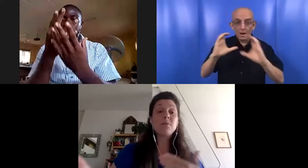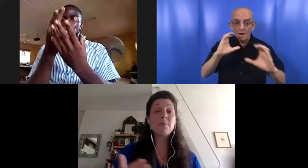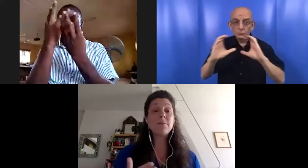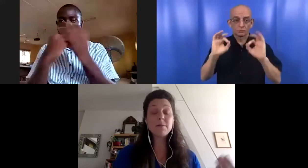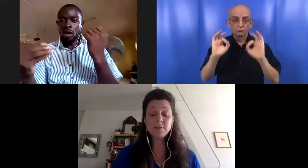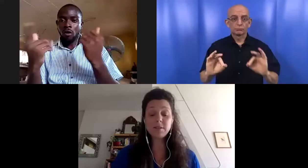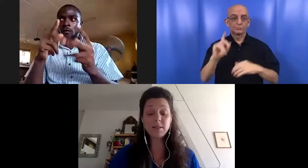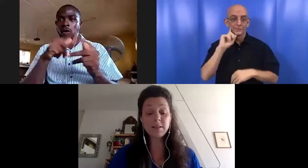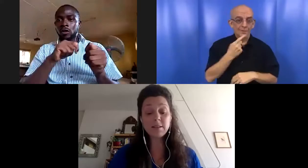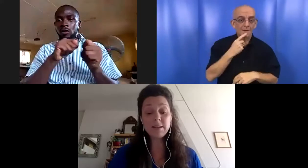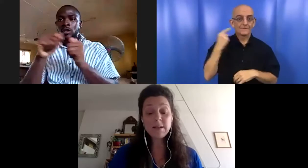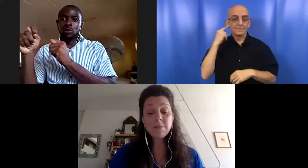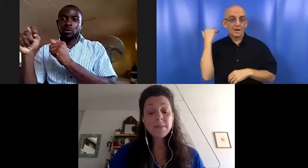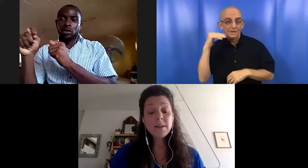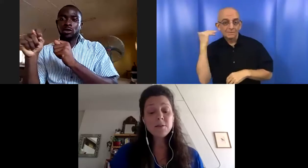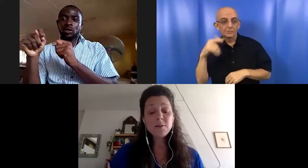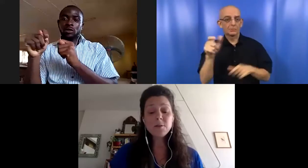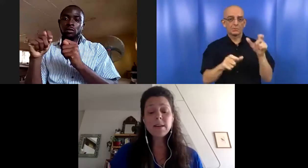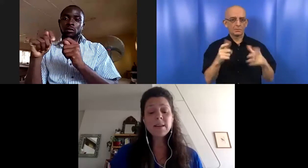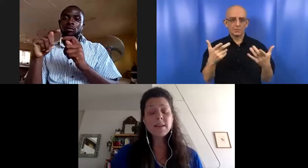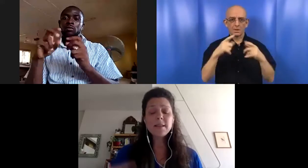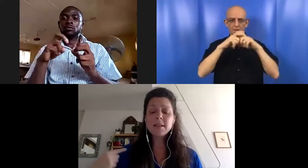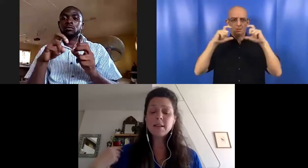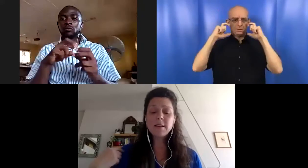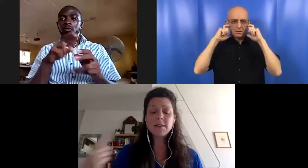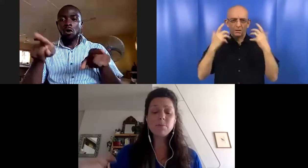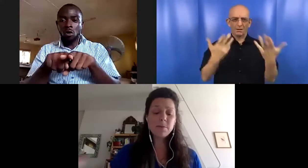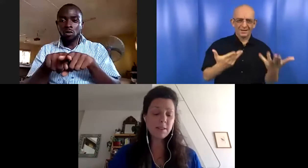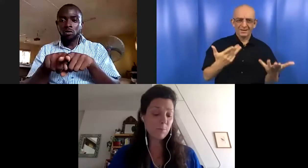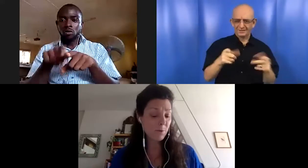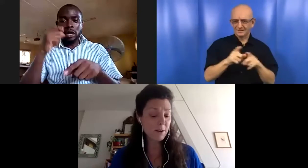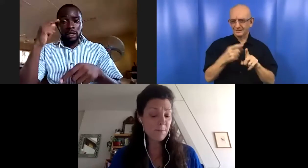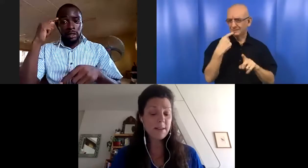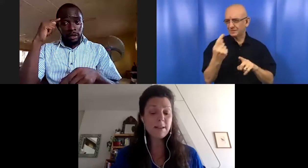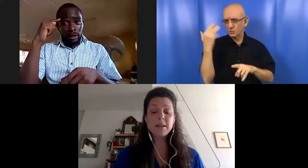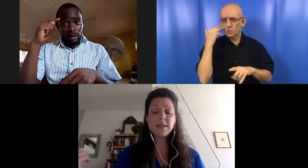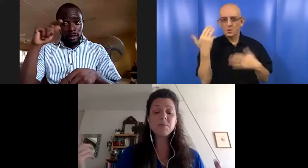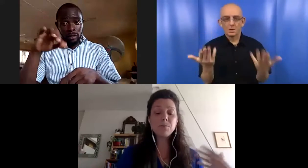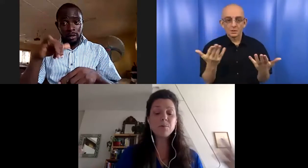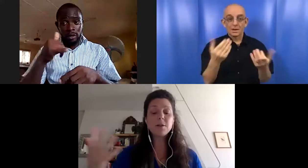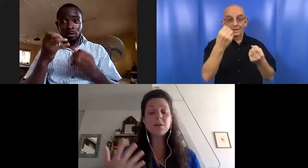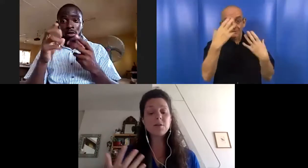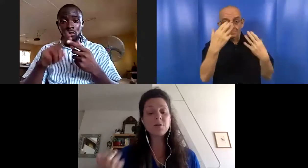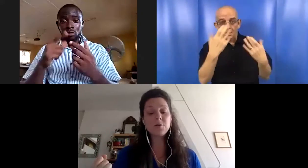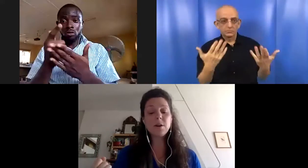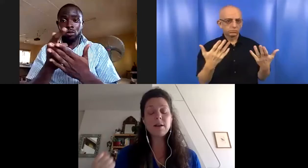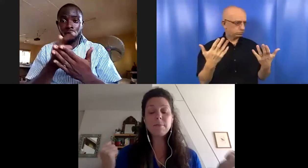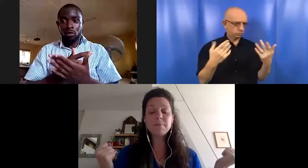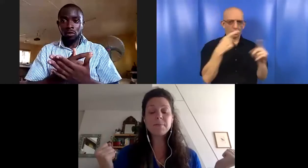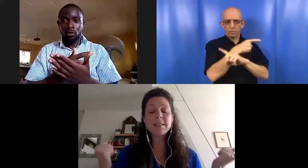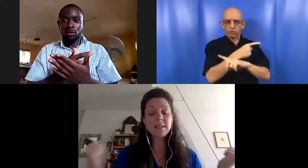and from facilities. Also, and I think this will be discussed more in a minute, but support